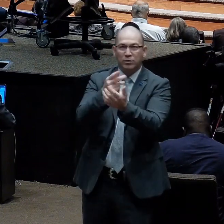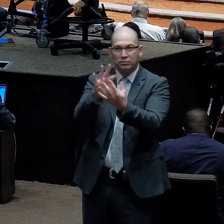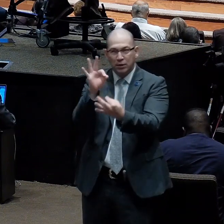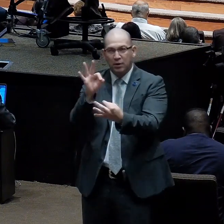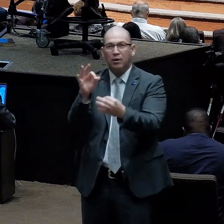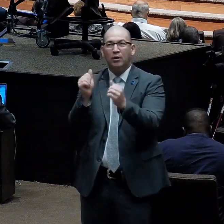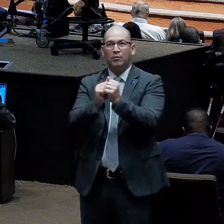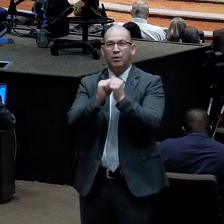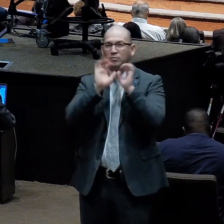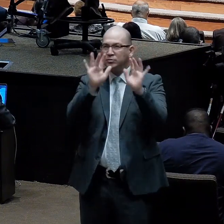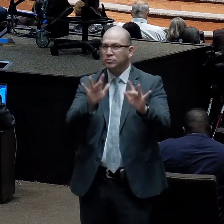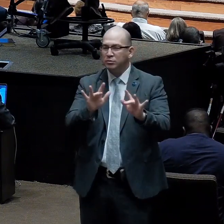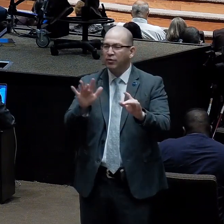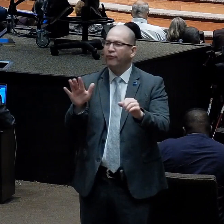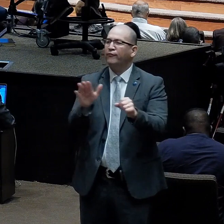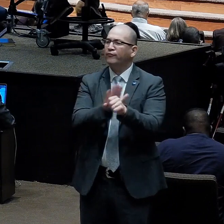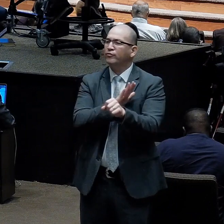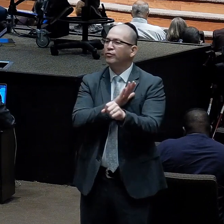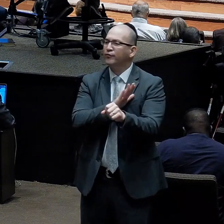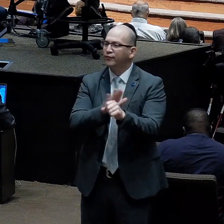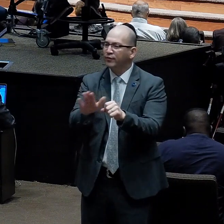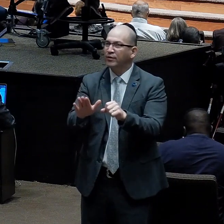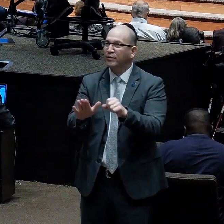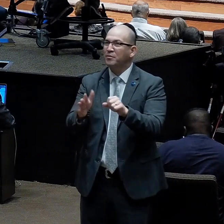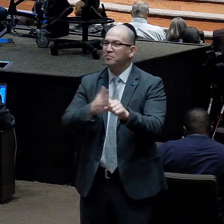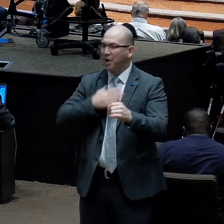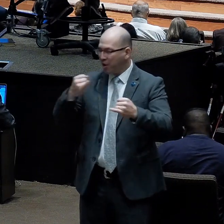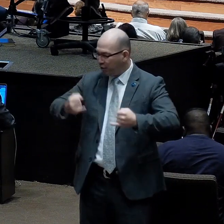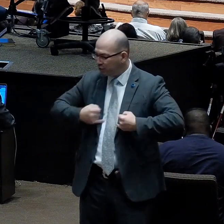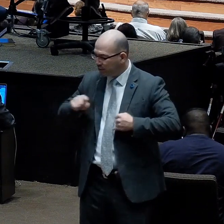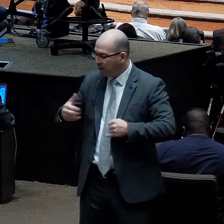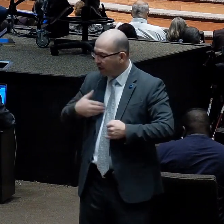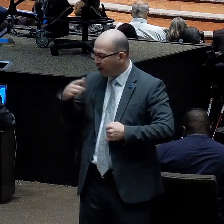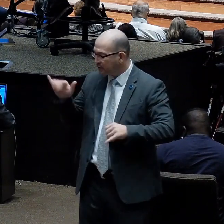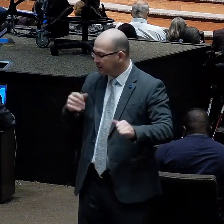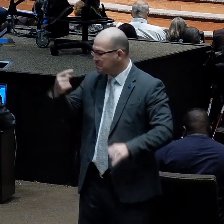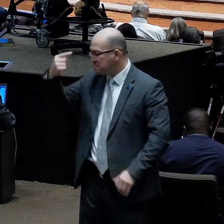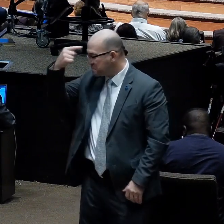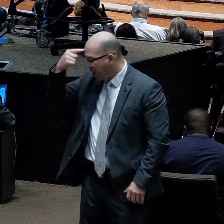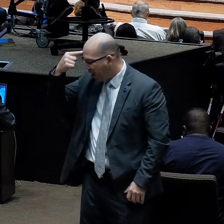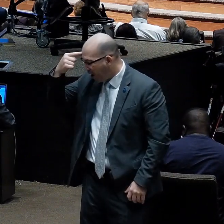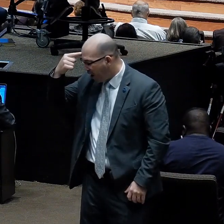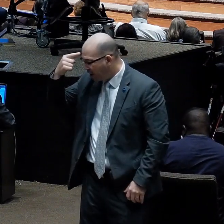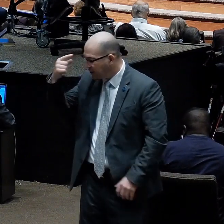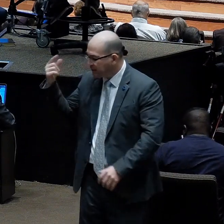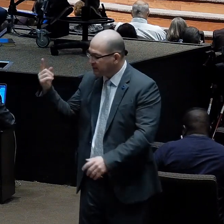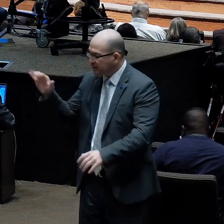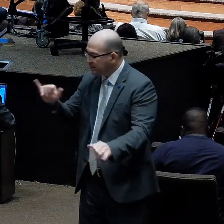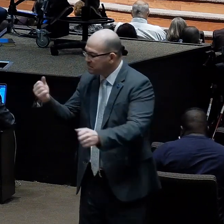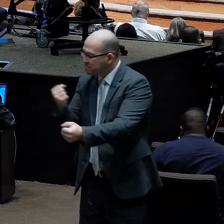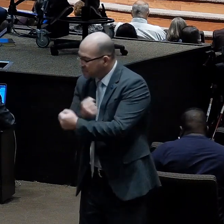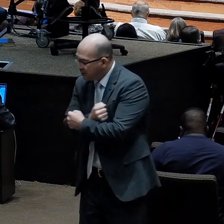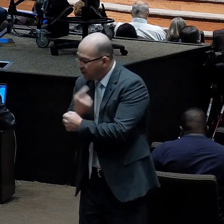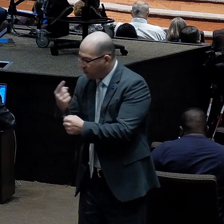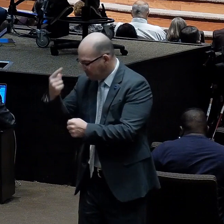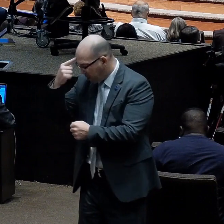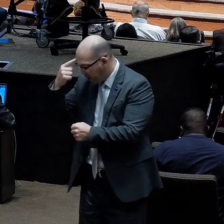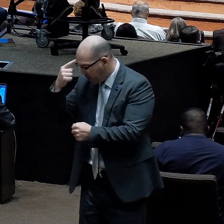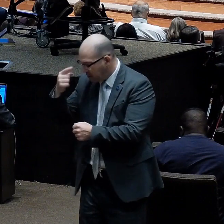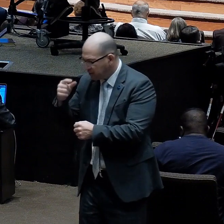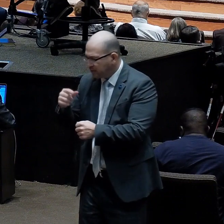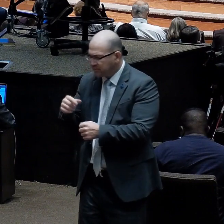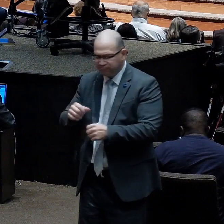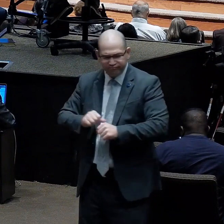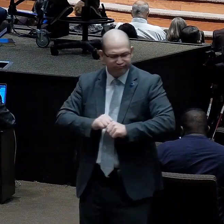fulfill ye my joy, that ye be like-minded, having the same love, being of one accord, of one mind. Let nothing be done through strife or